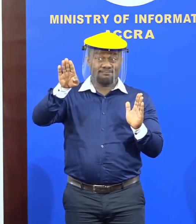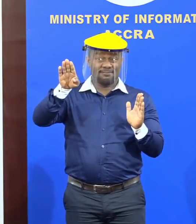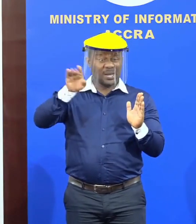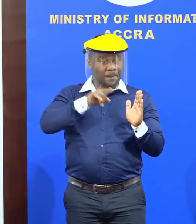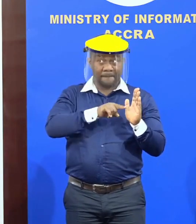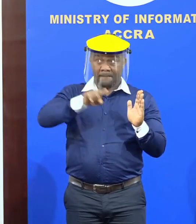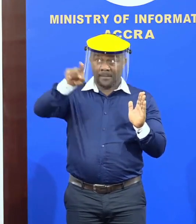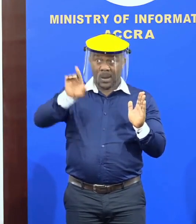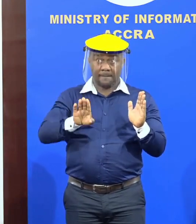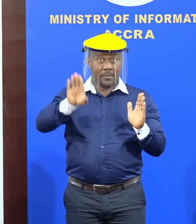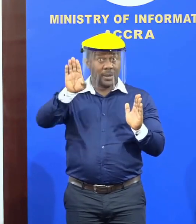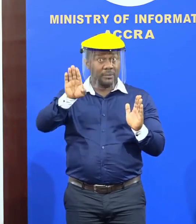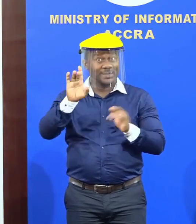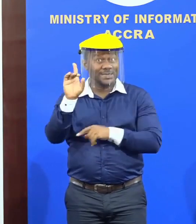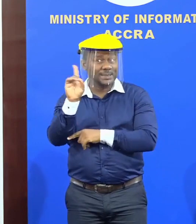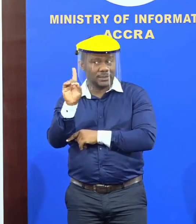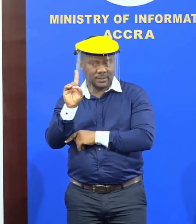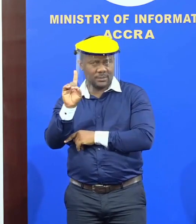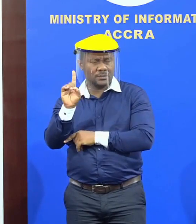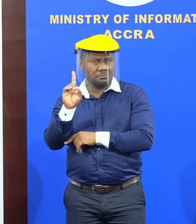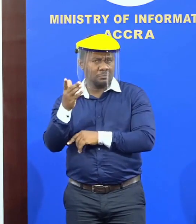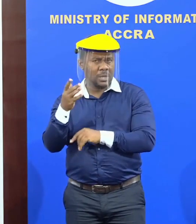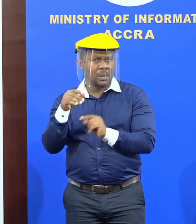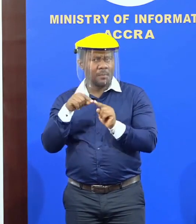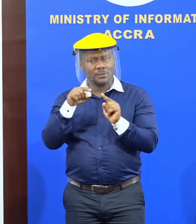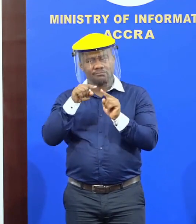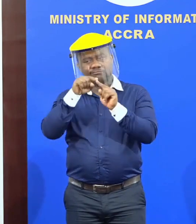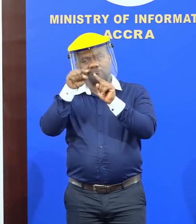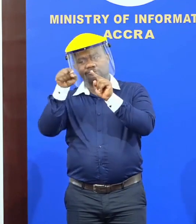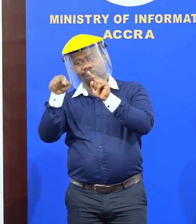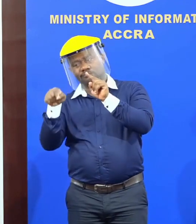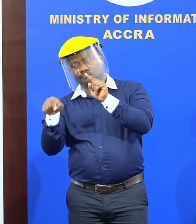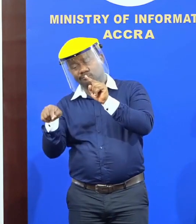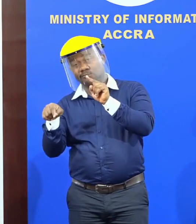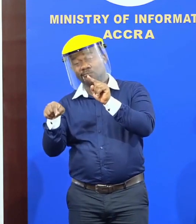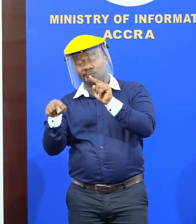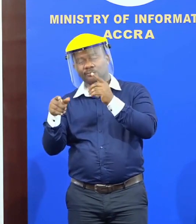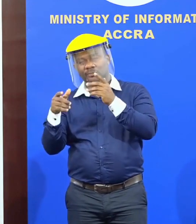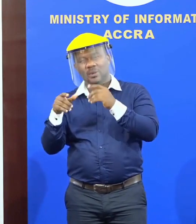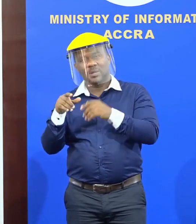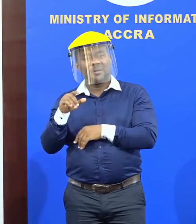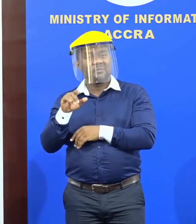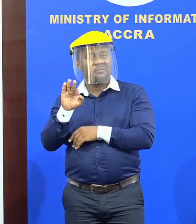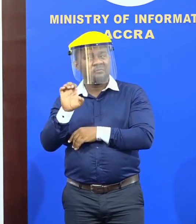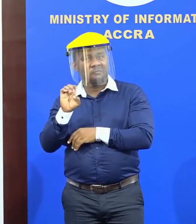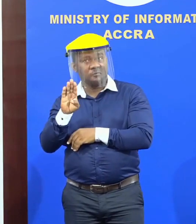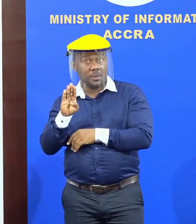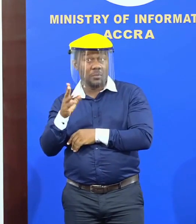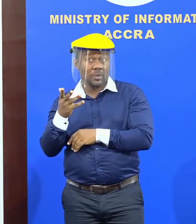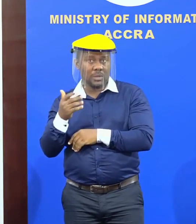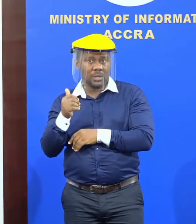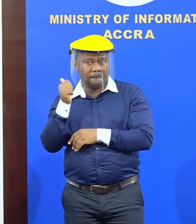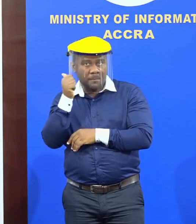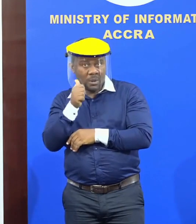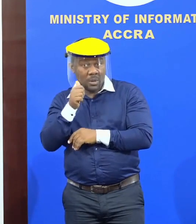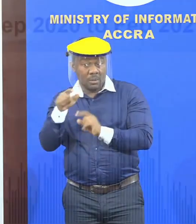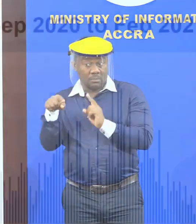January. But in since February, we received some reduction as it shows on the daily positives that are